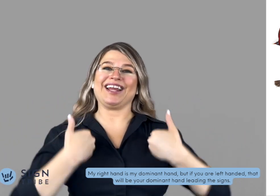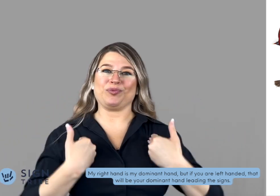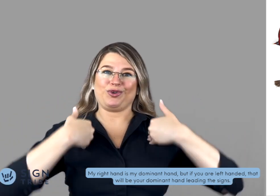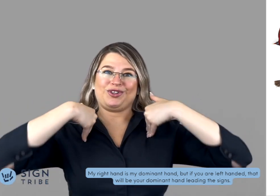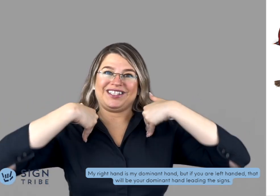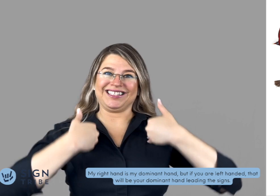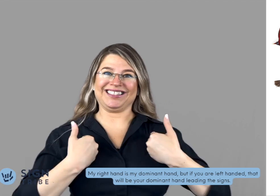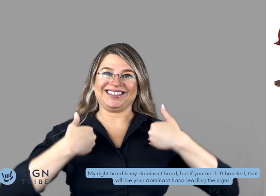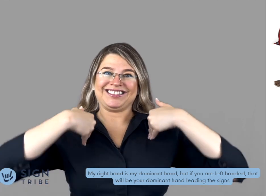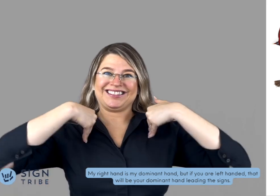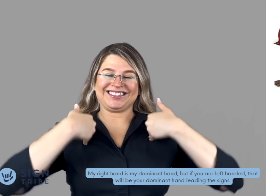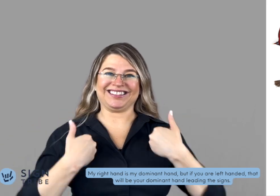Animal.